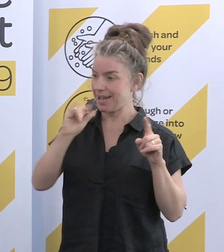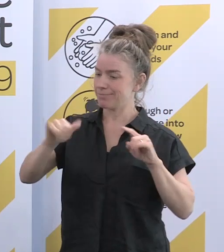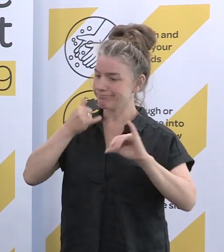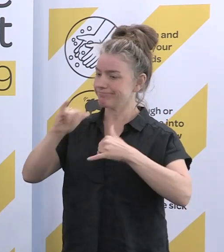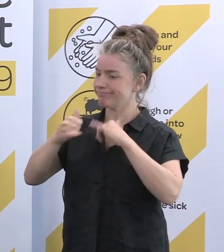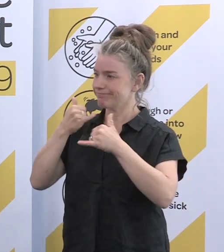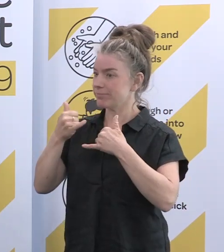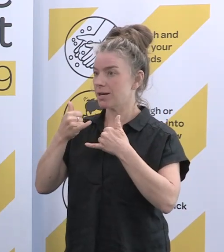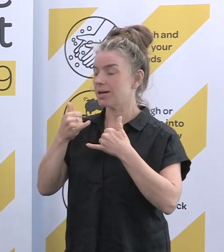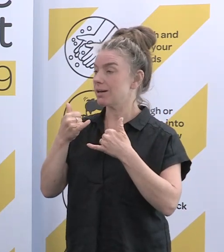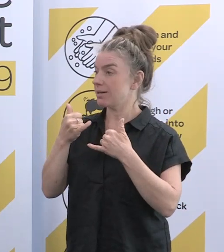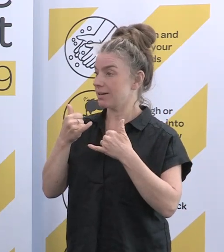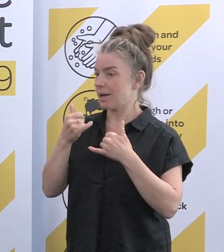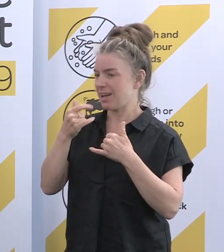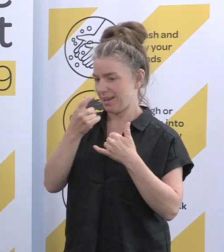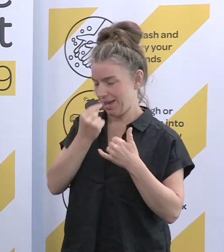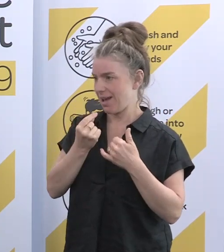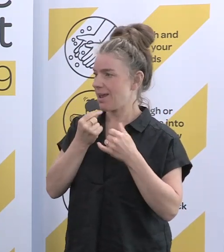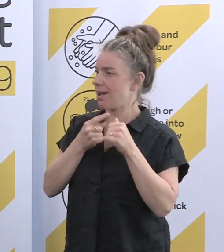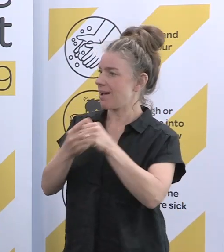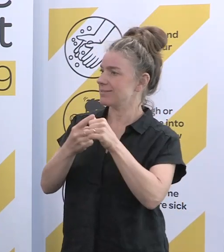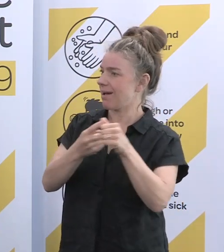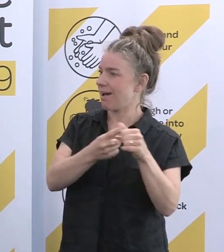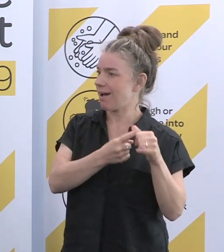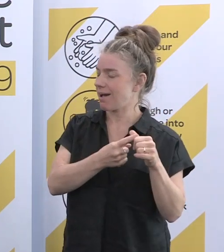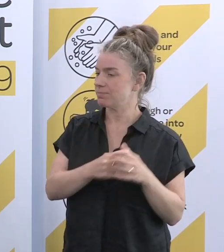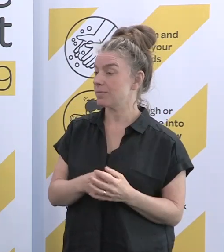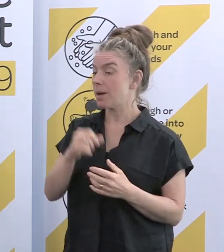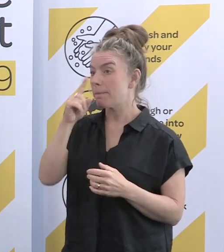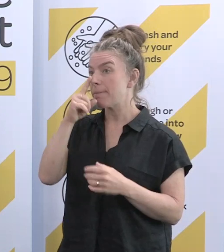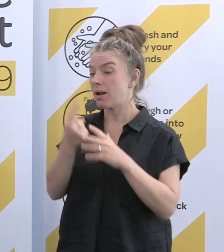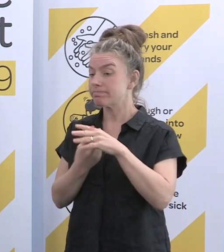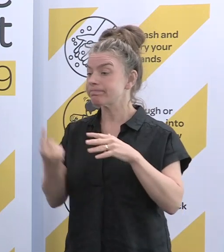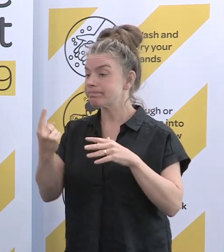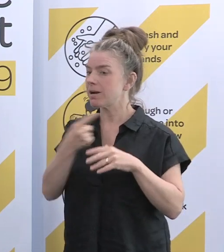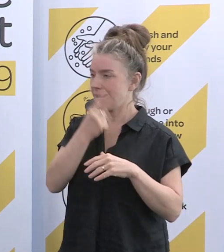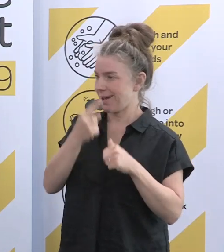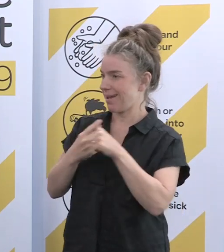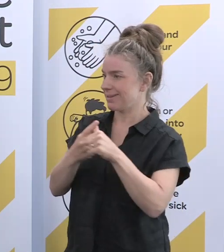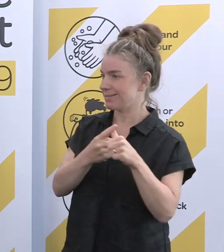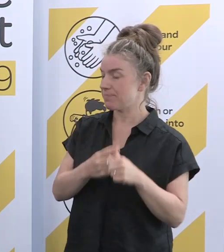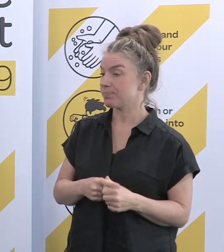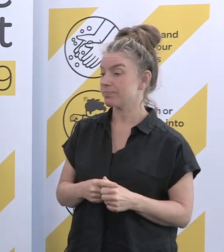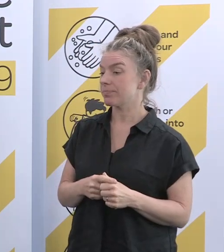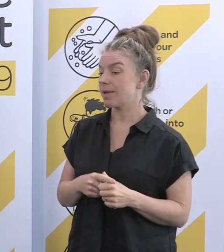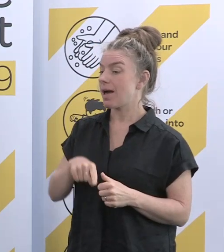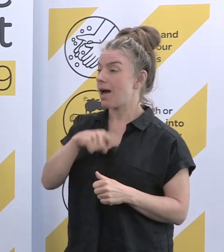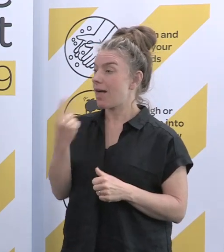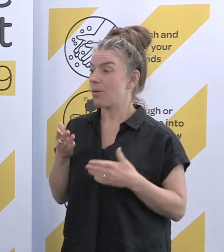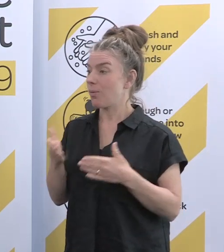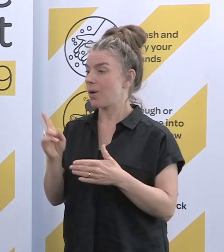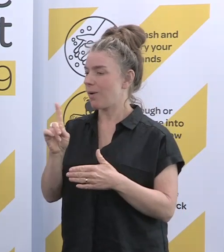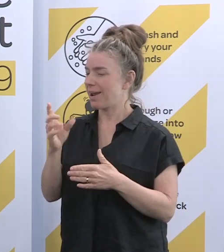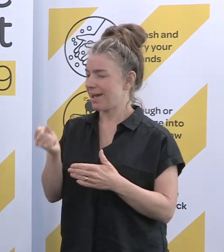lot of people's questions about support, particularly if they're in self-isolation. Third, there is a clear